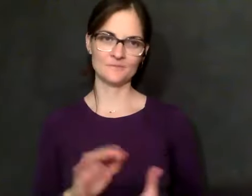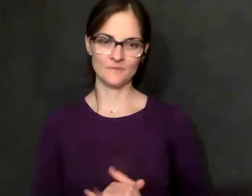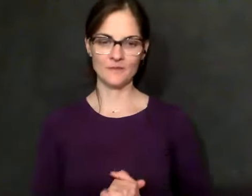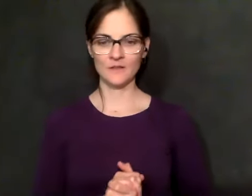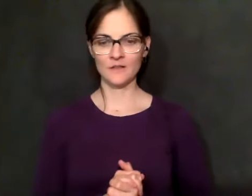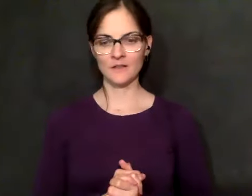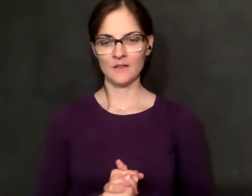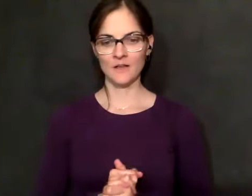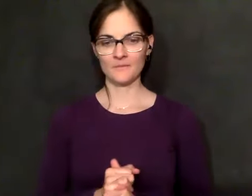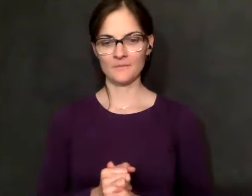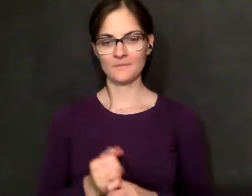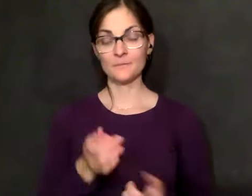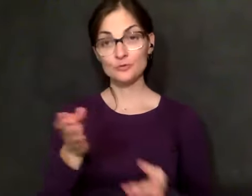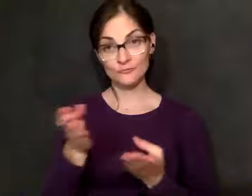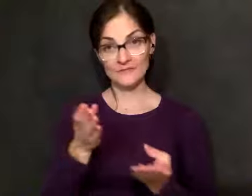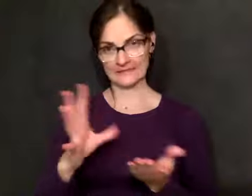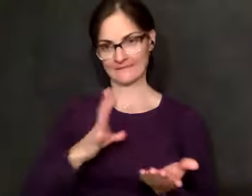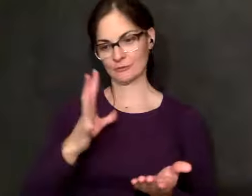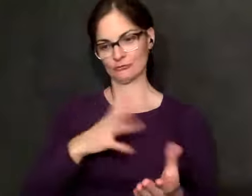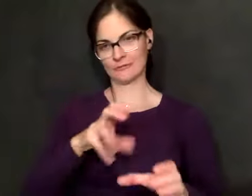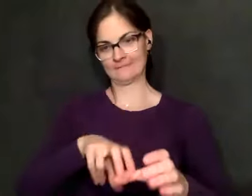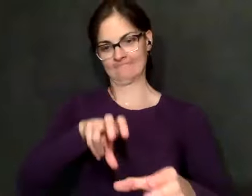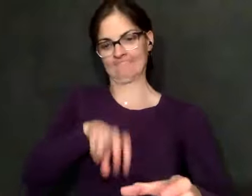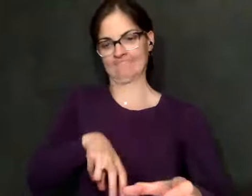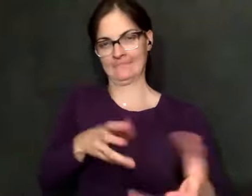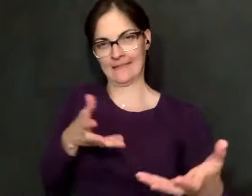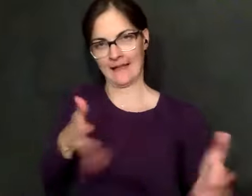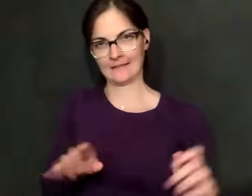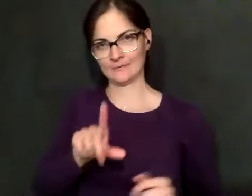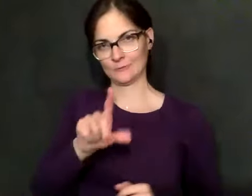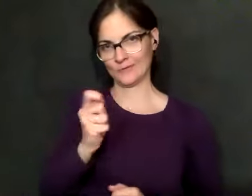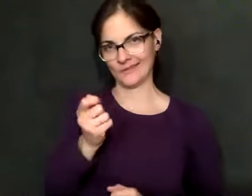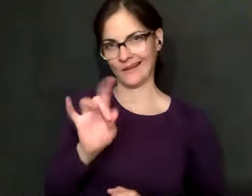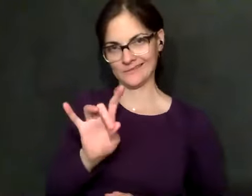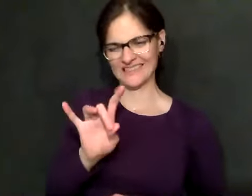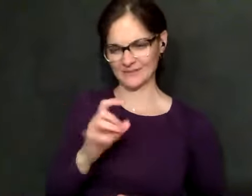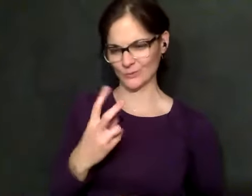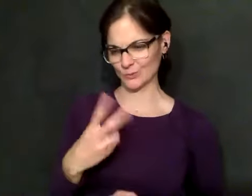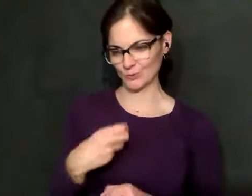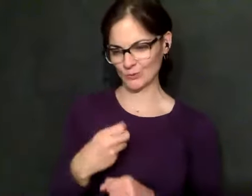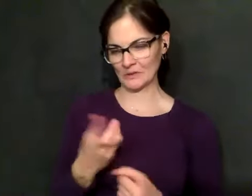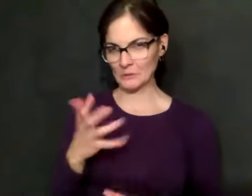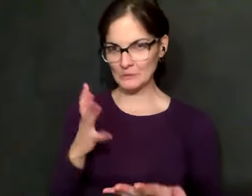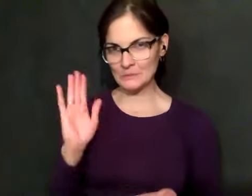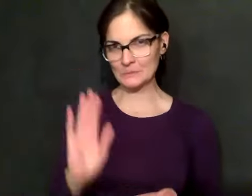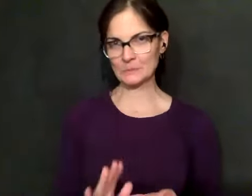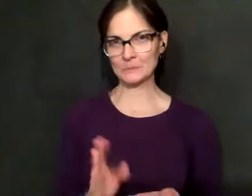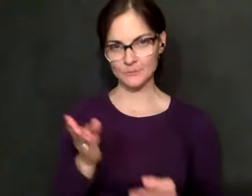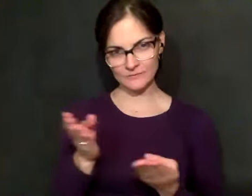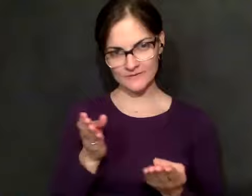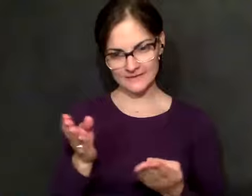And so my service ended, I suppose, 2018, I think. I've been 2 years out of that sort of level of service, and I